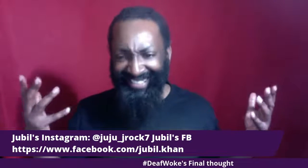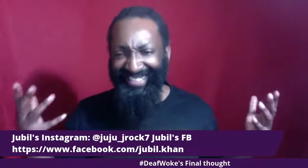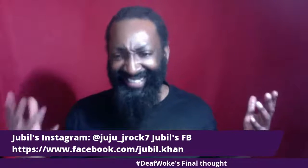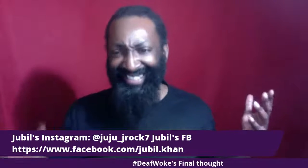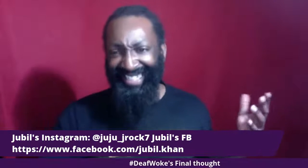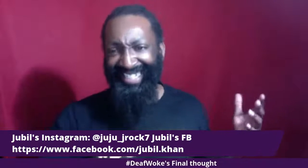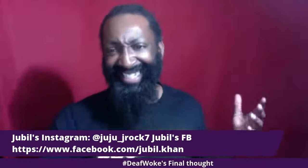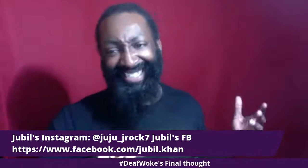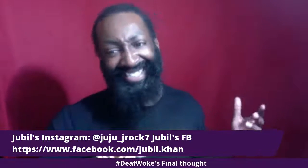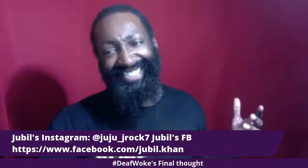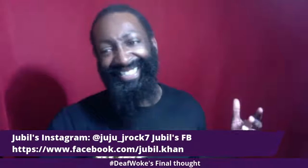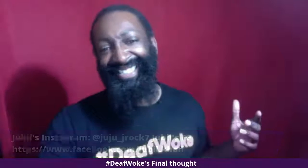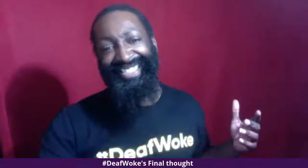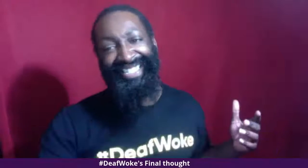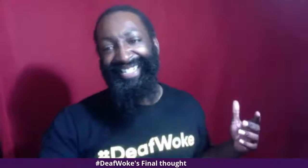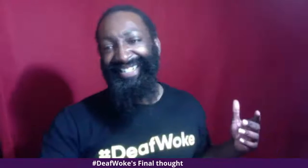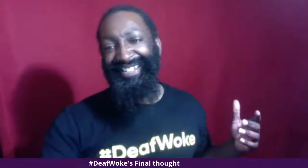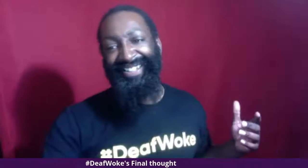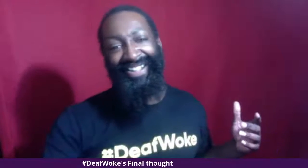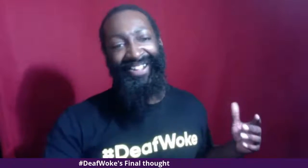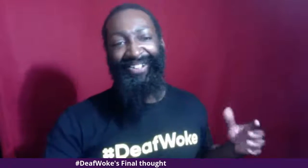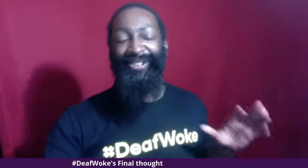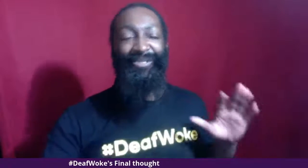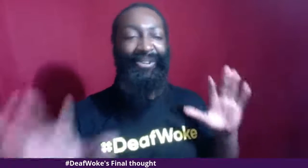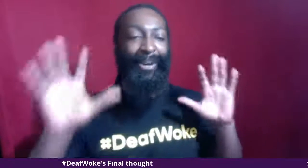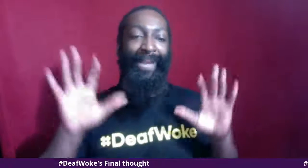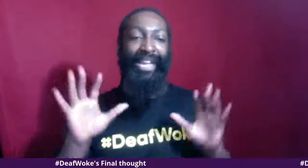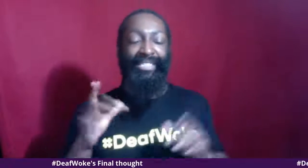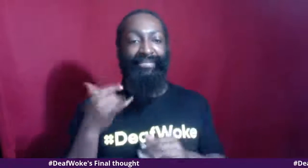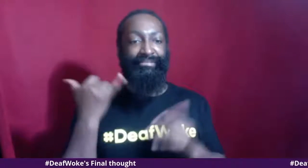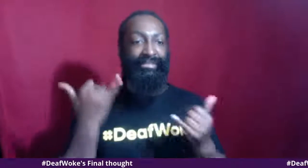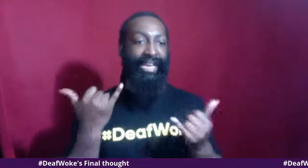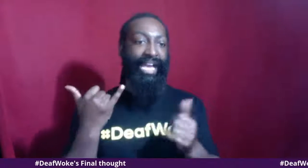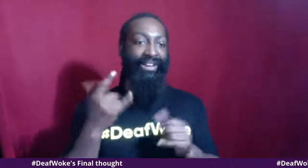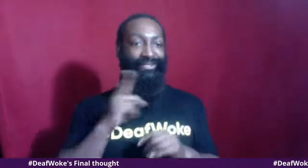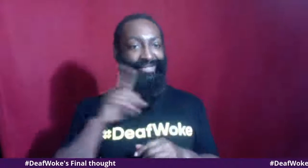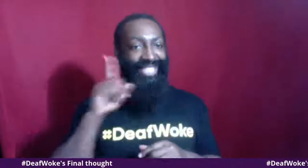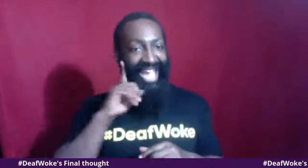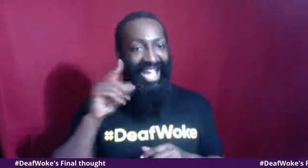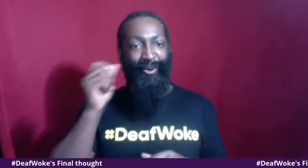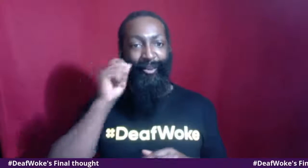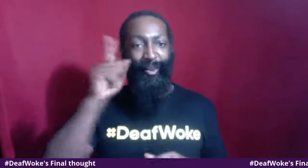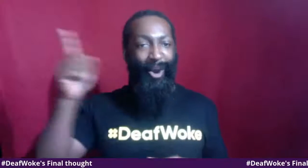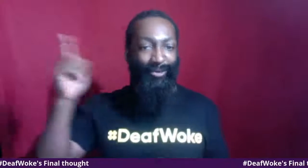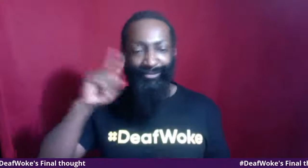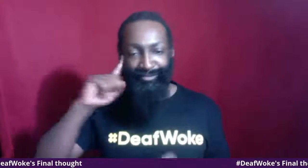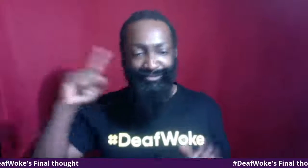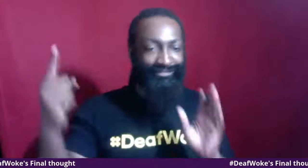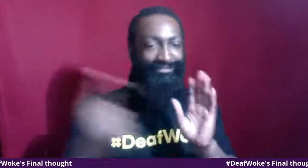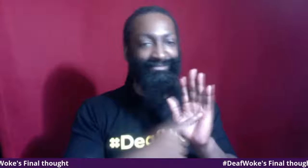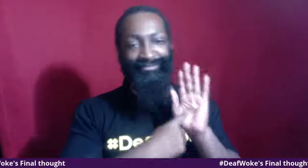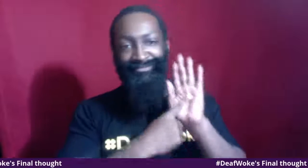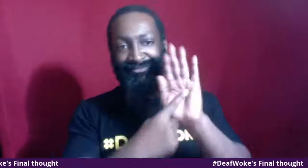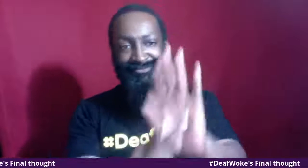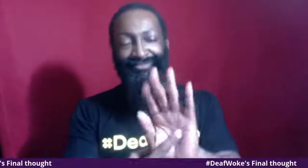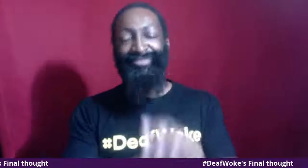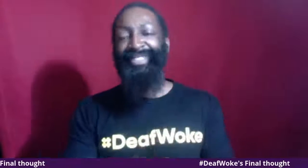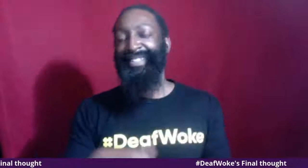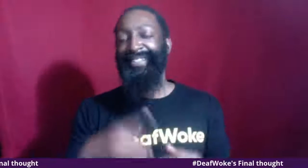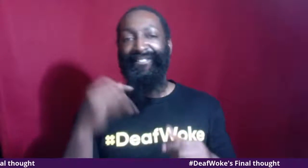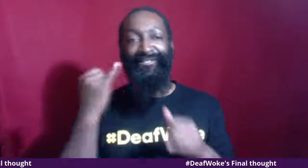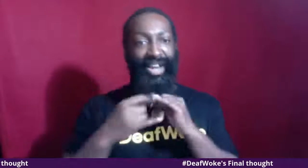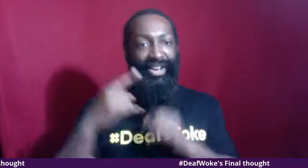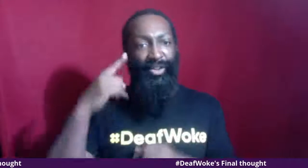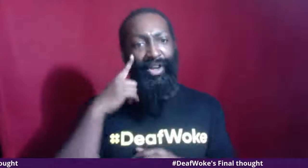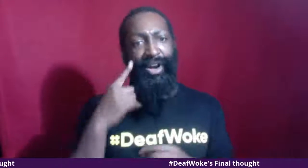at Juju _ J Rock 7. Facebook is Julia Khan or Jubil Khan.